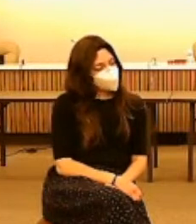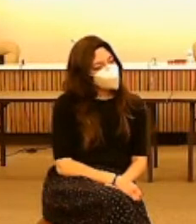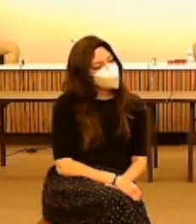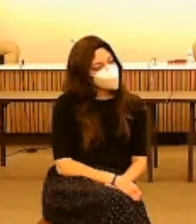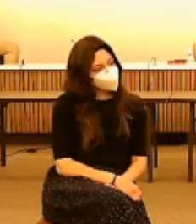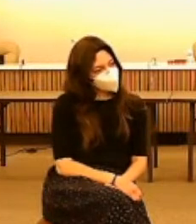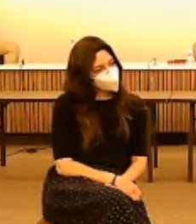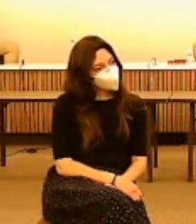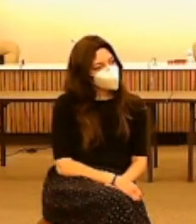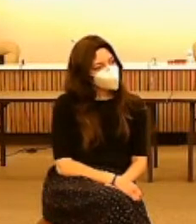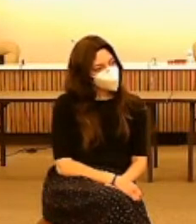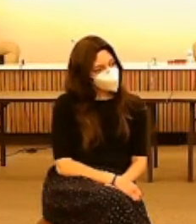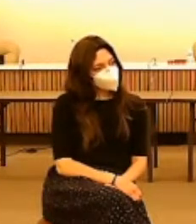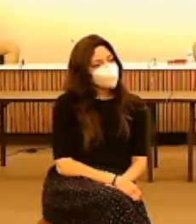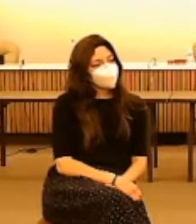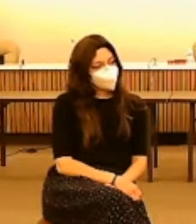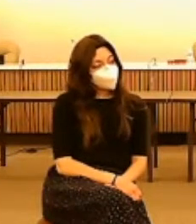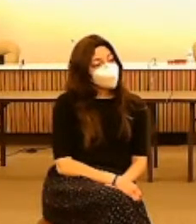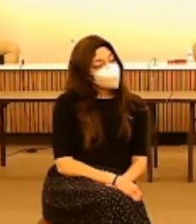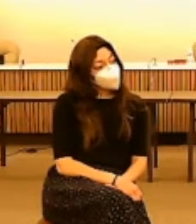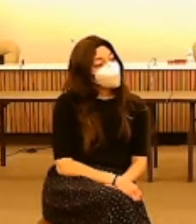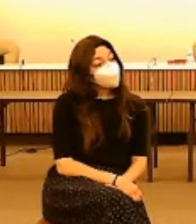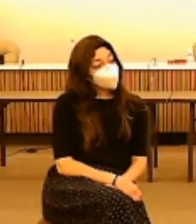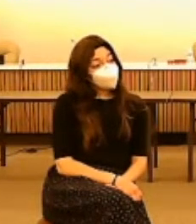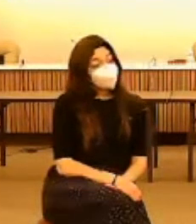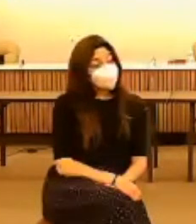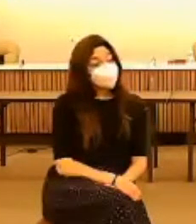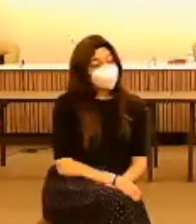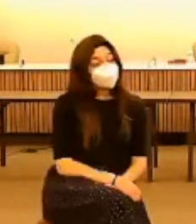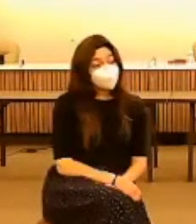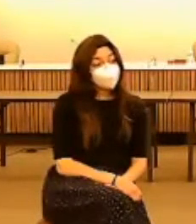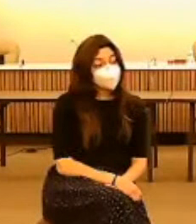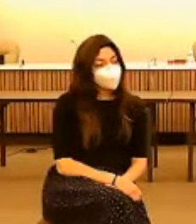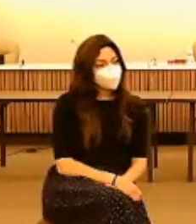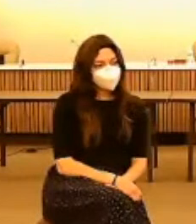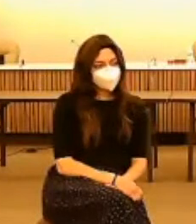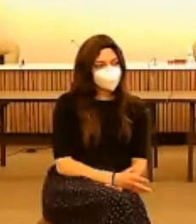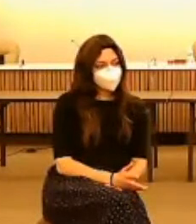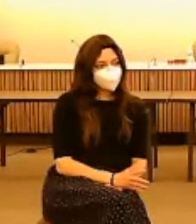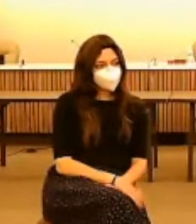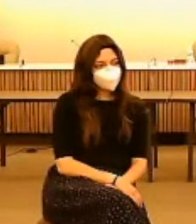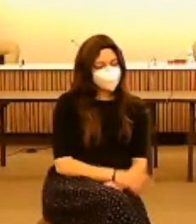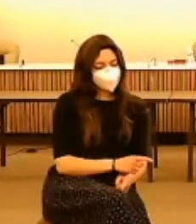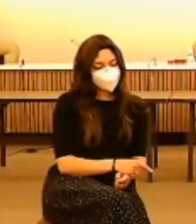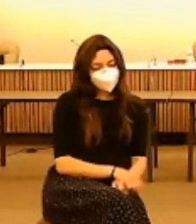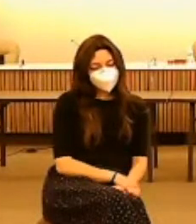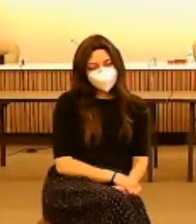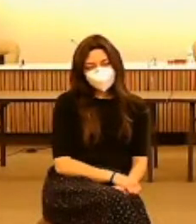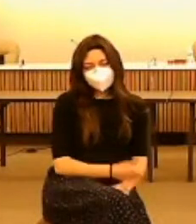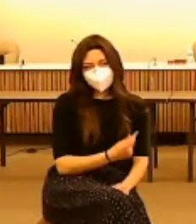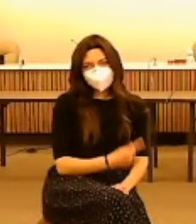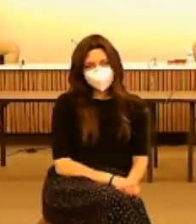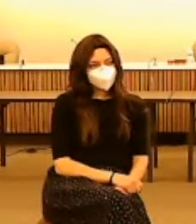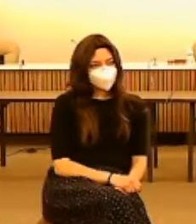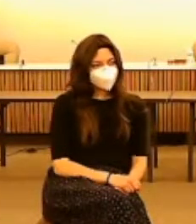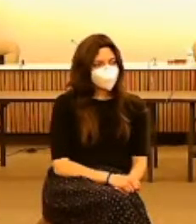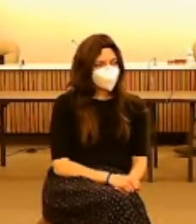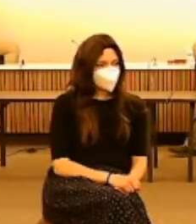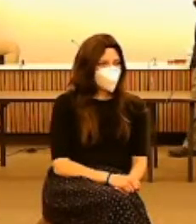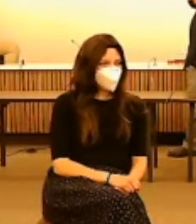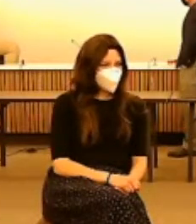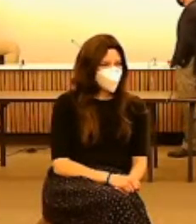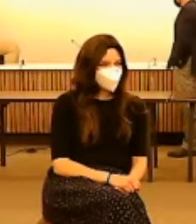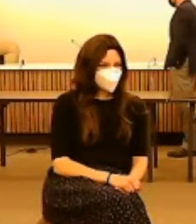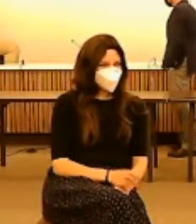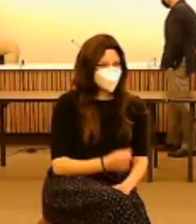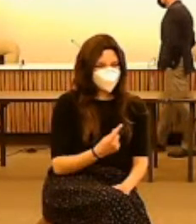No, we hosted the Class A today. You do just the girls or do you do the guys too? You do